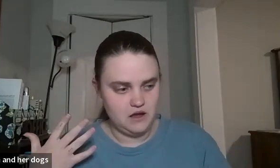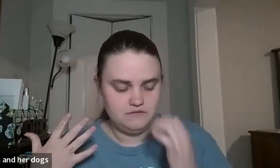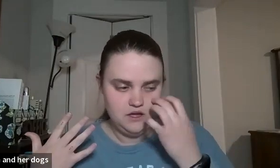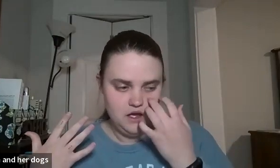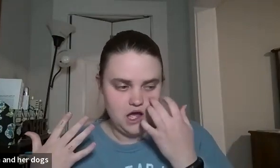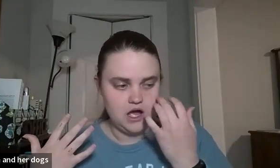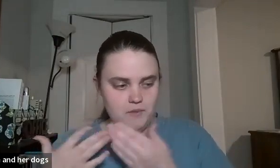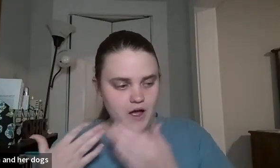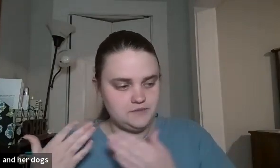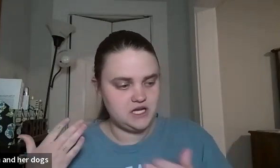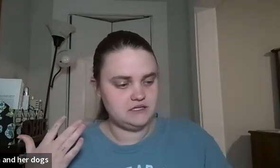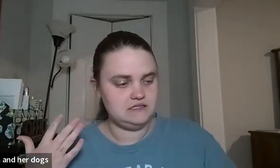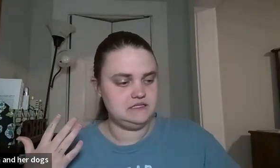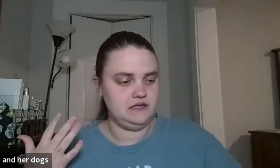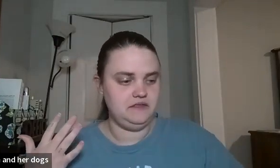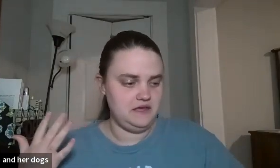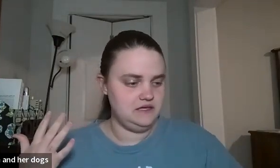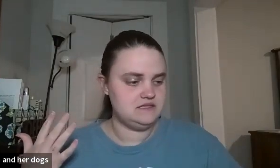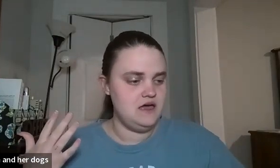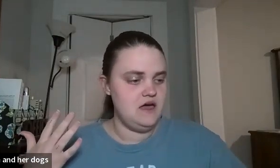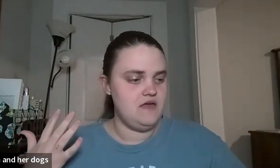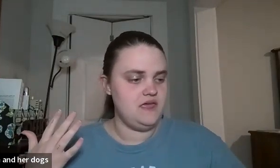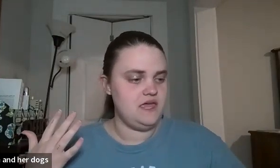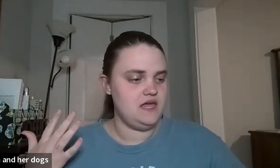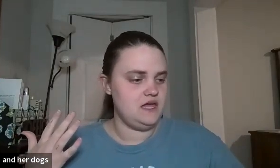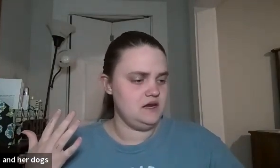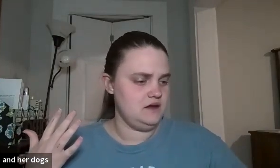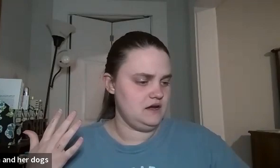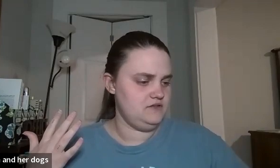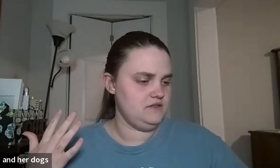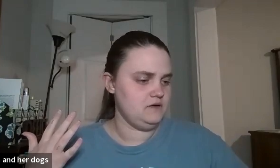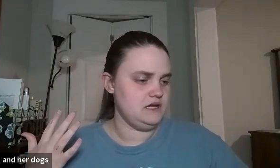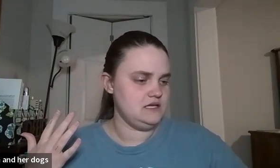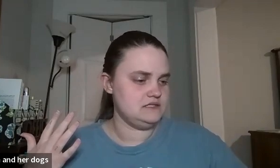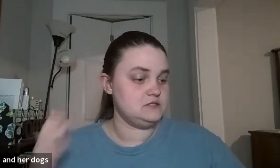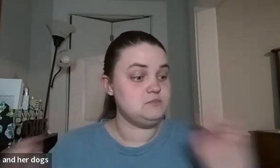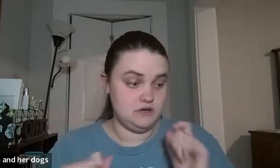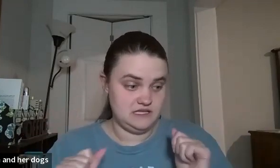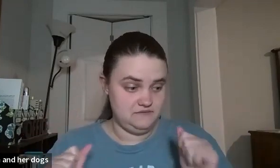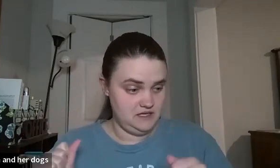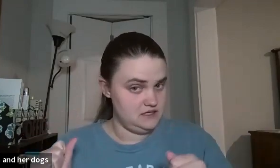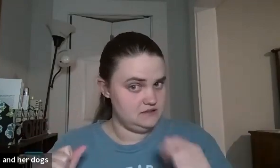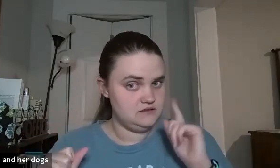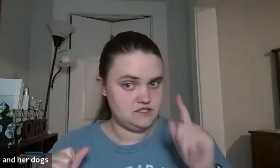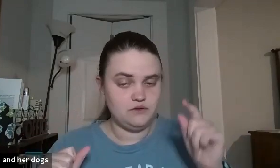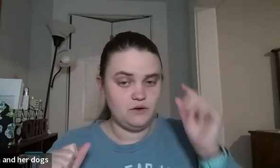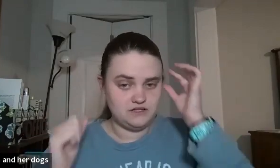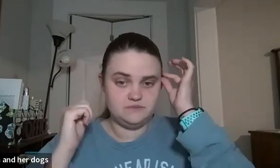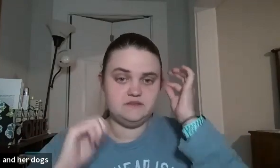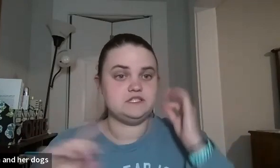have objects, like things. And then I think there is sports at the end. So there are some different